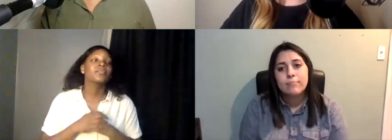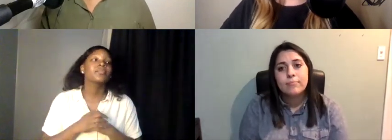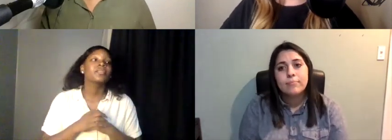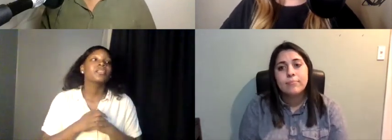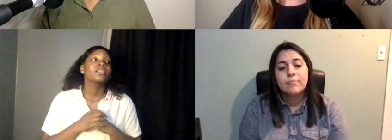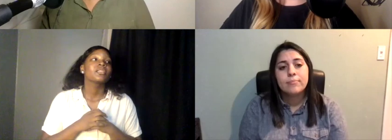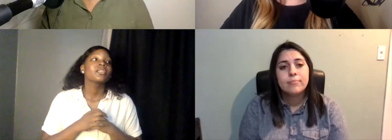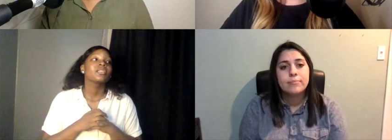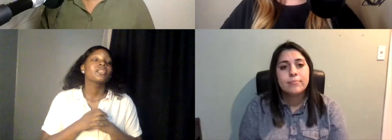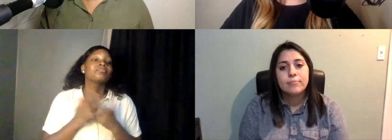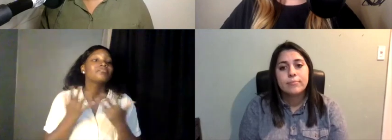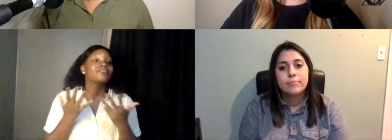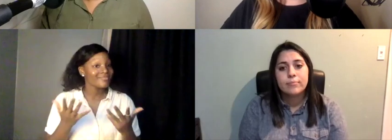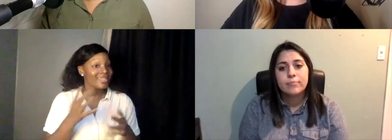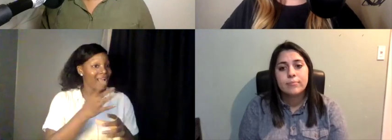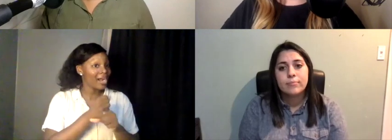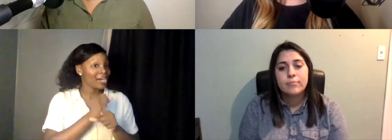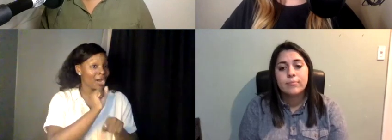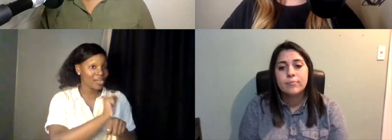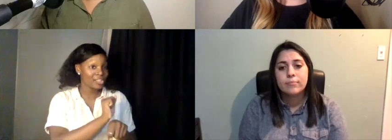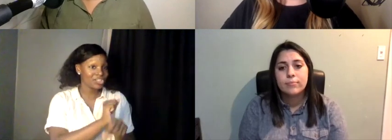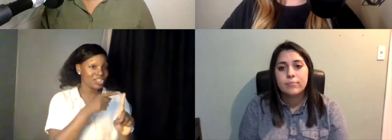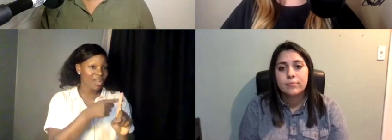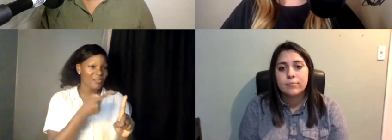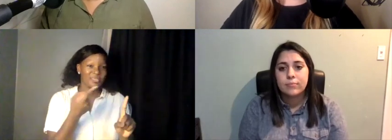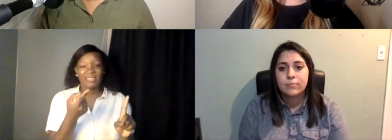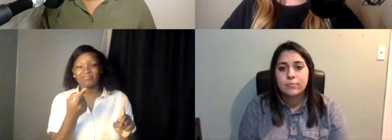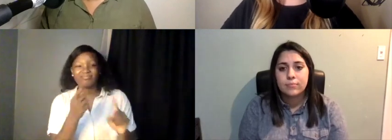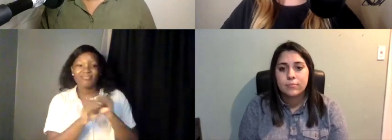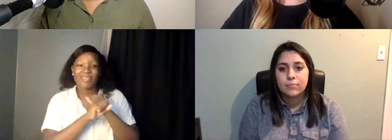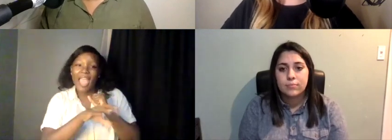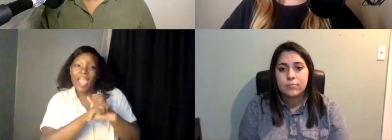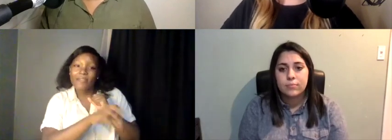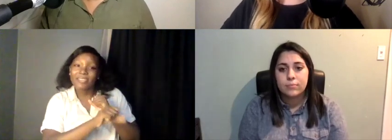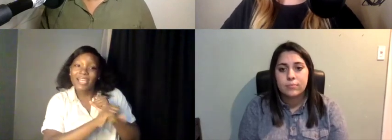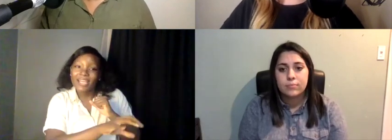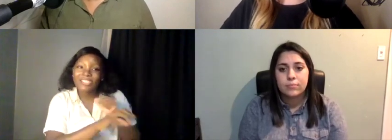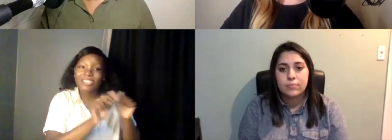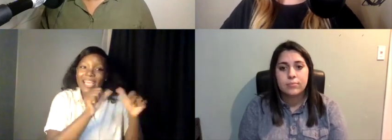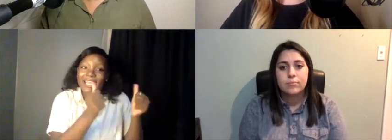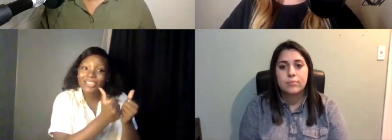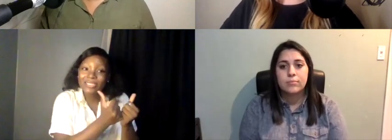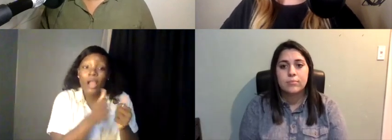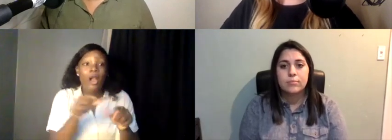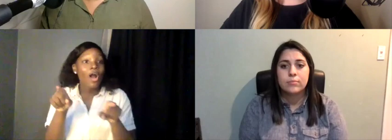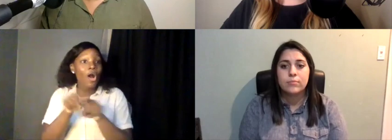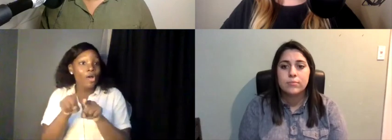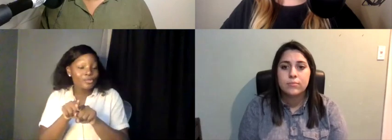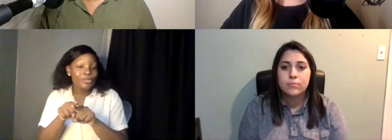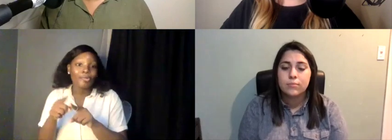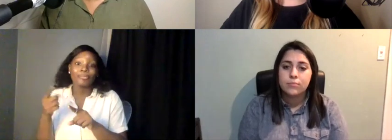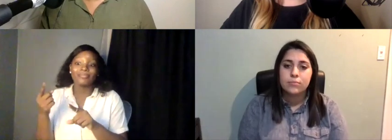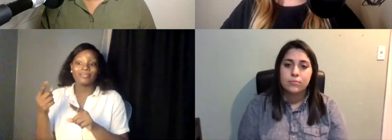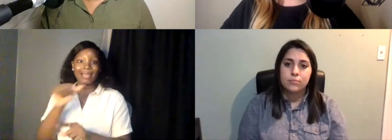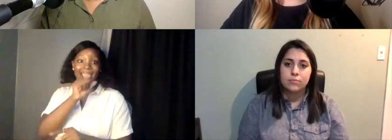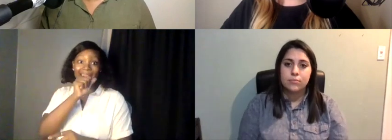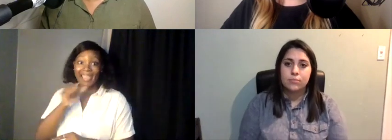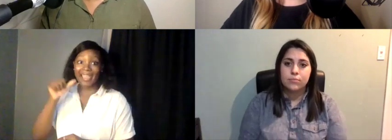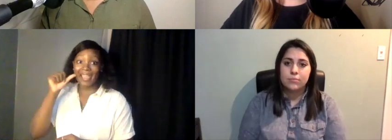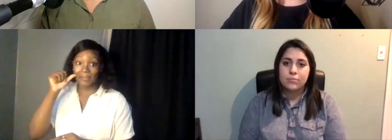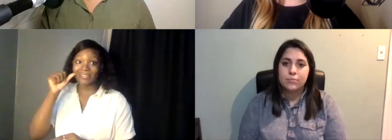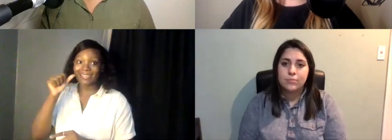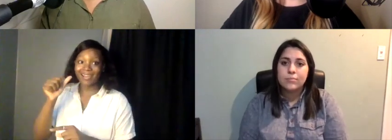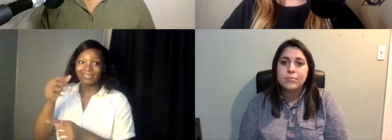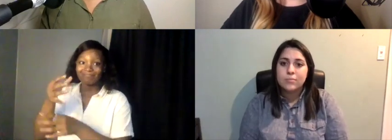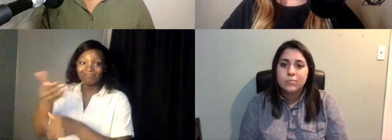I found a job at like this advertising agency. And then I also got hired at Amazon, which was the fucking bane of my